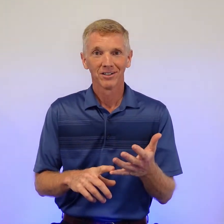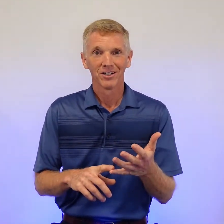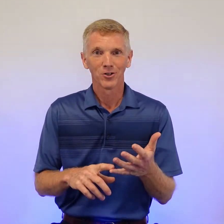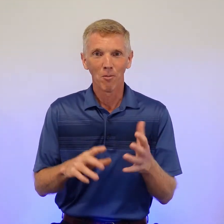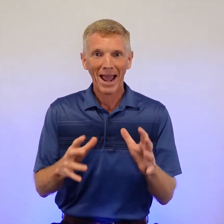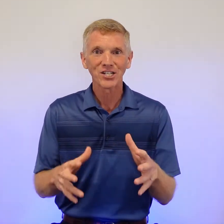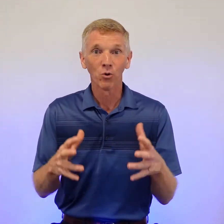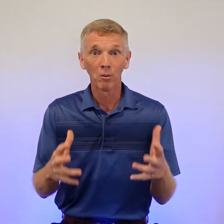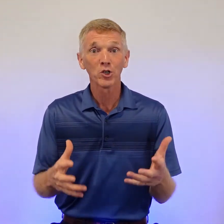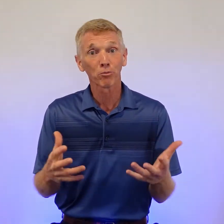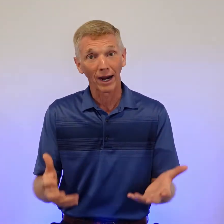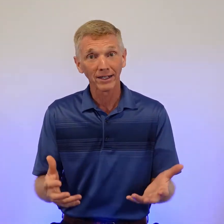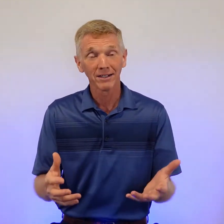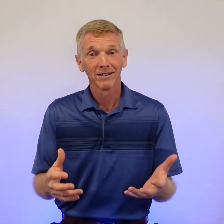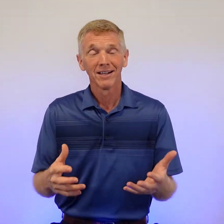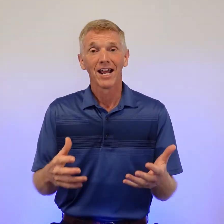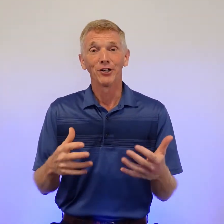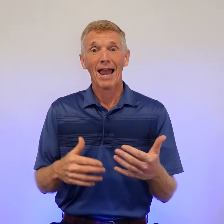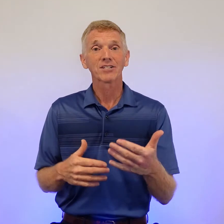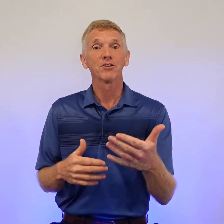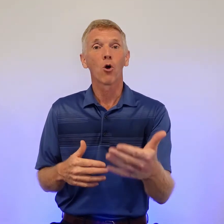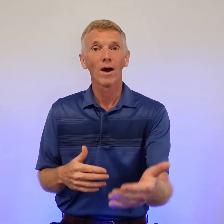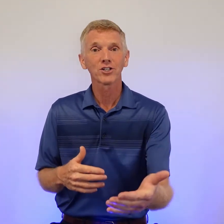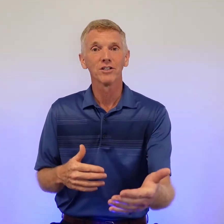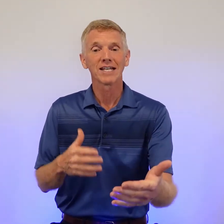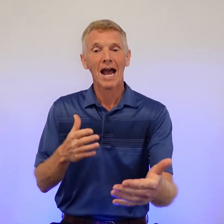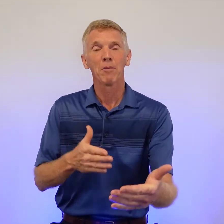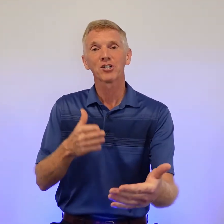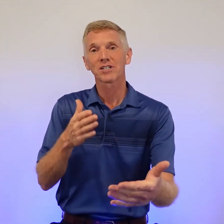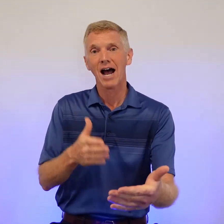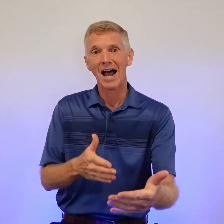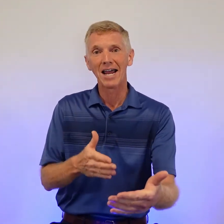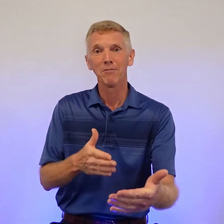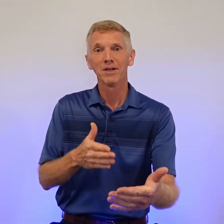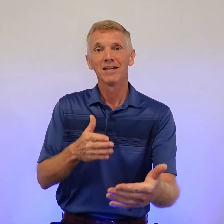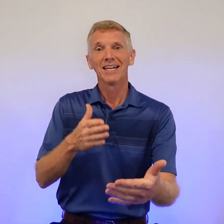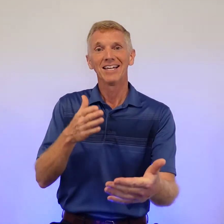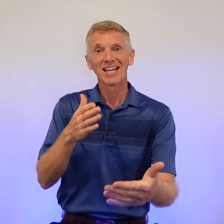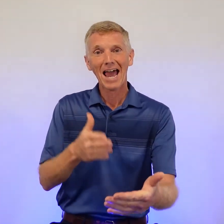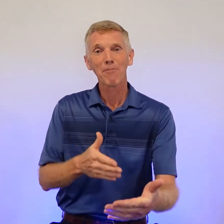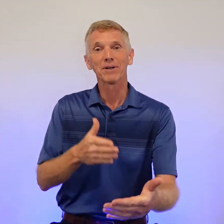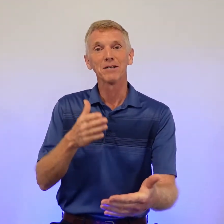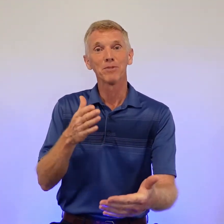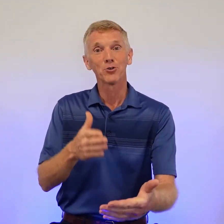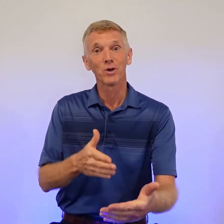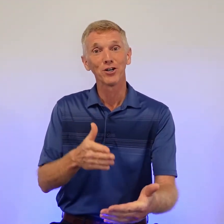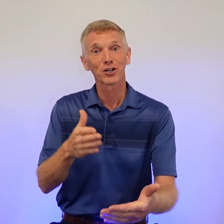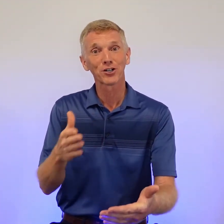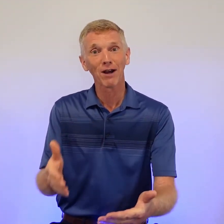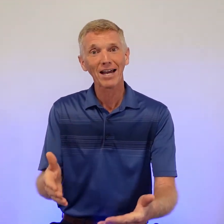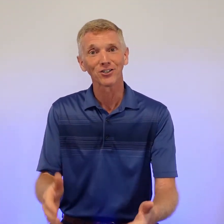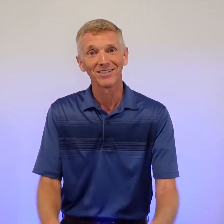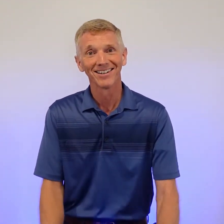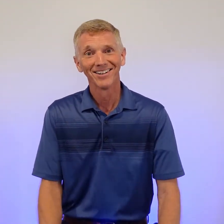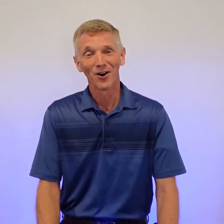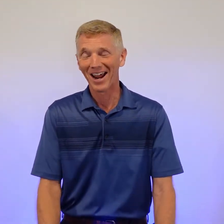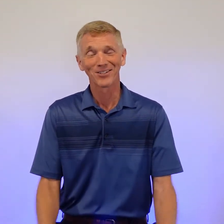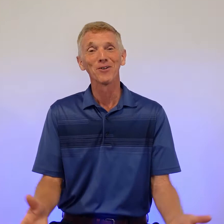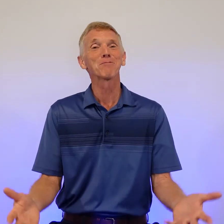So imagine a woman who's pregnant and you're asking the question is how much time is happening between your contractions? Okay, so this will be a